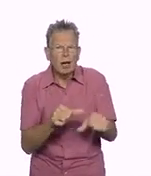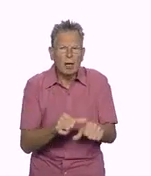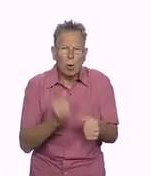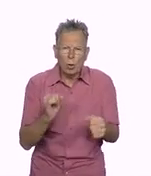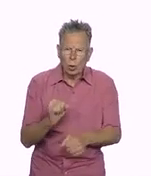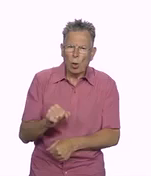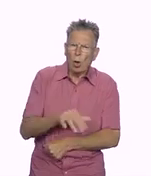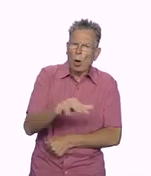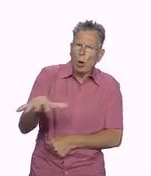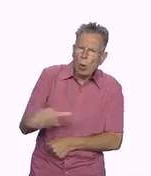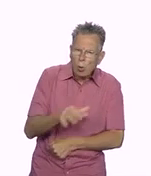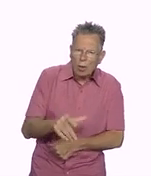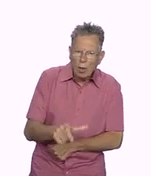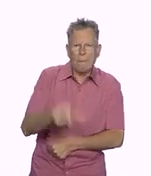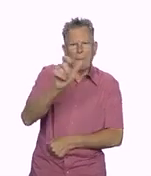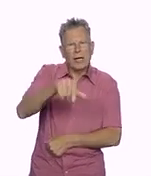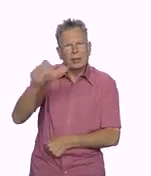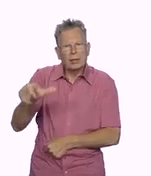patient organisations such as